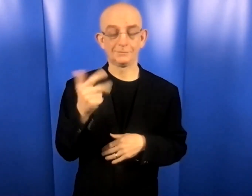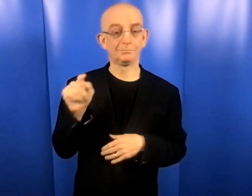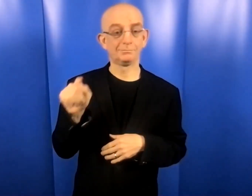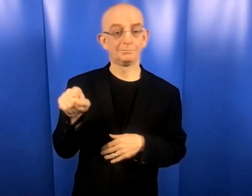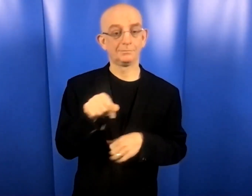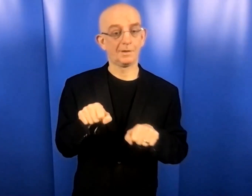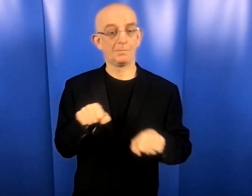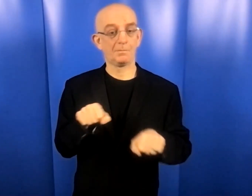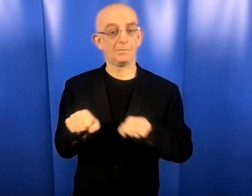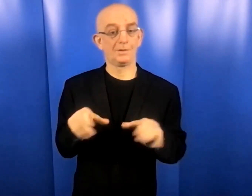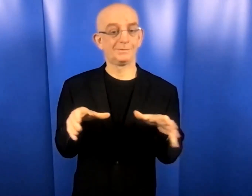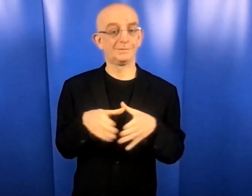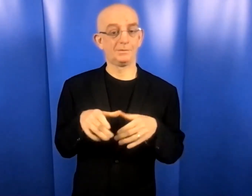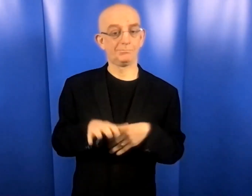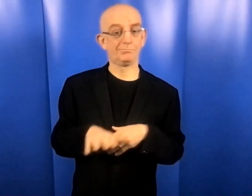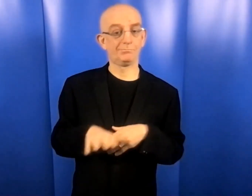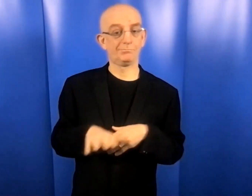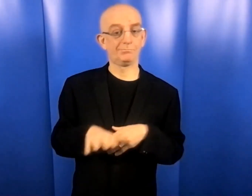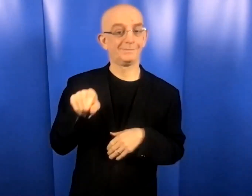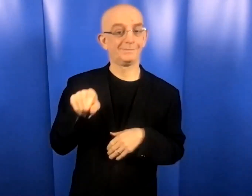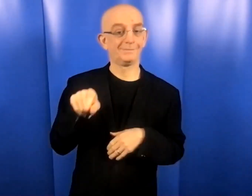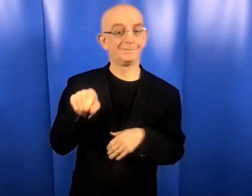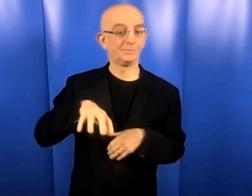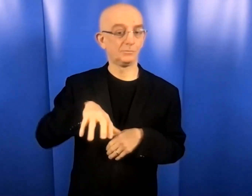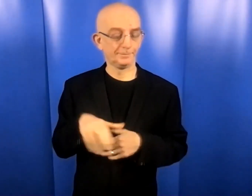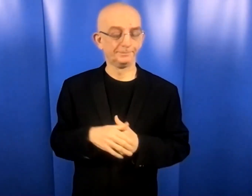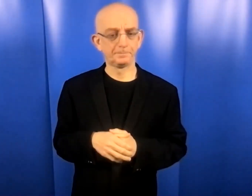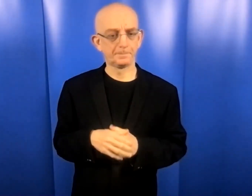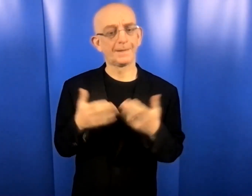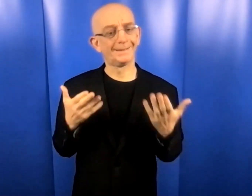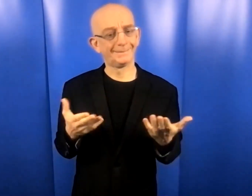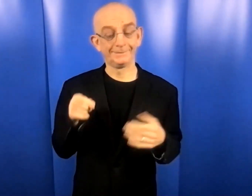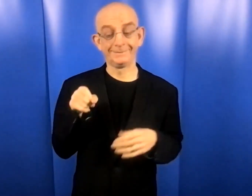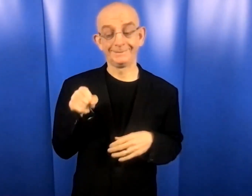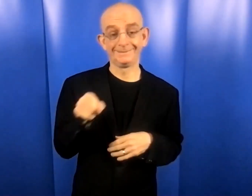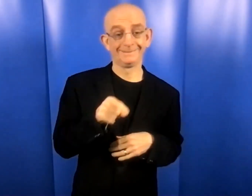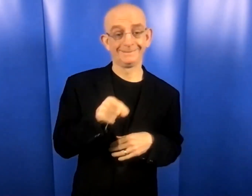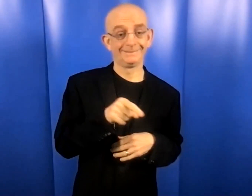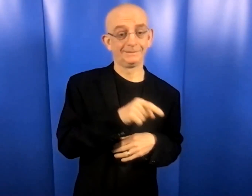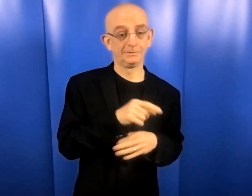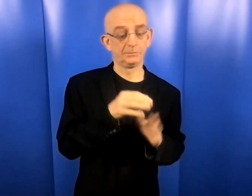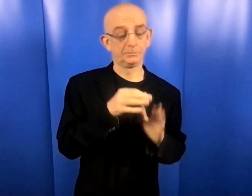because this policy, in fact, is a vehicle, as I've said before.